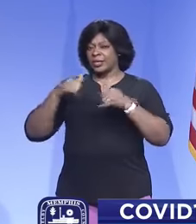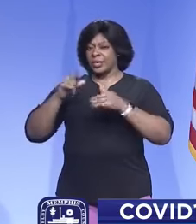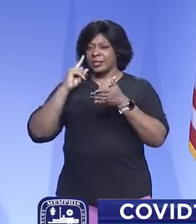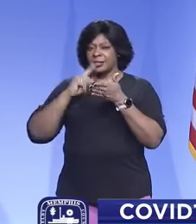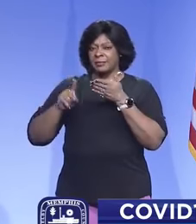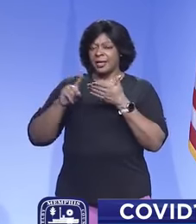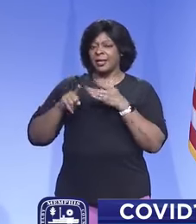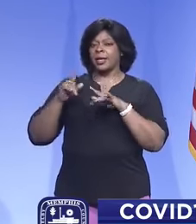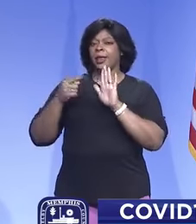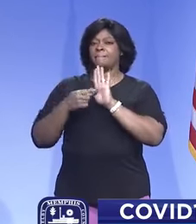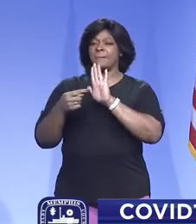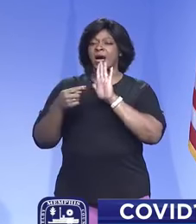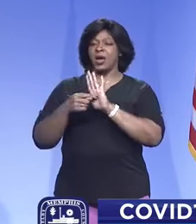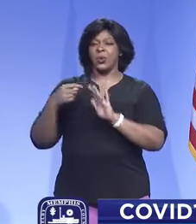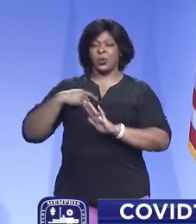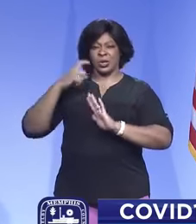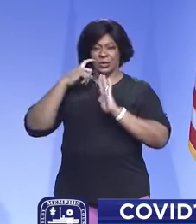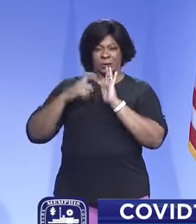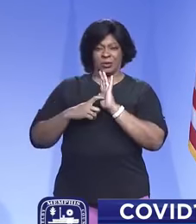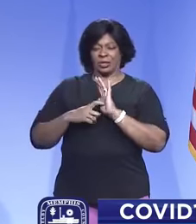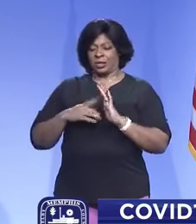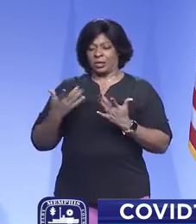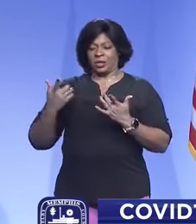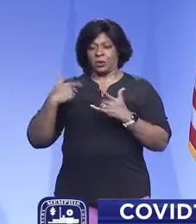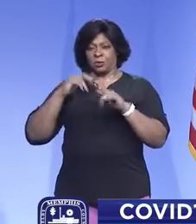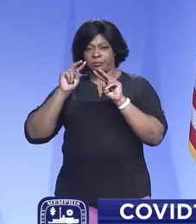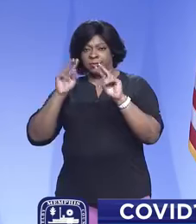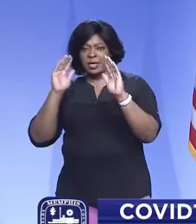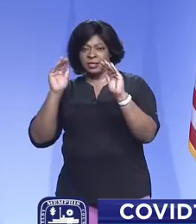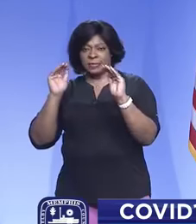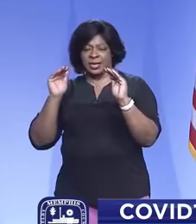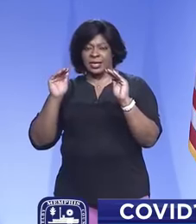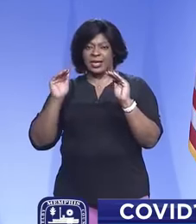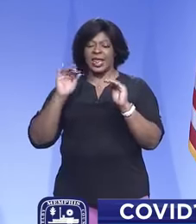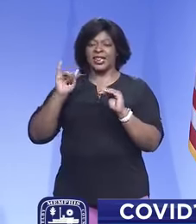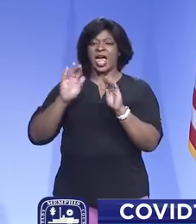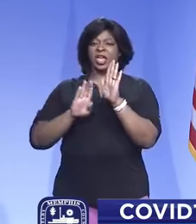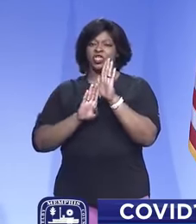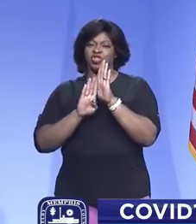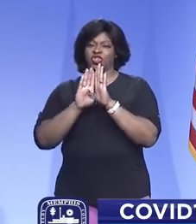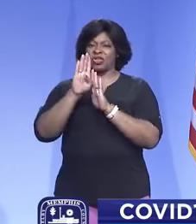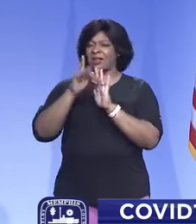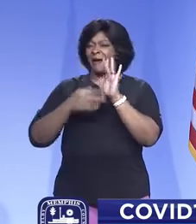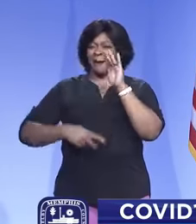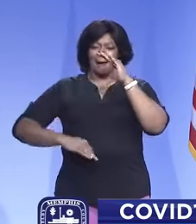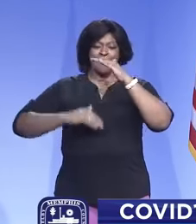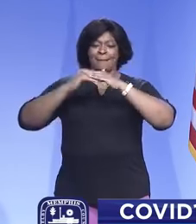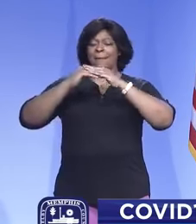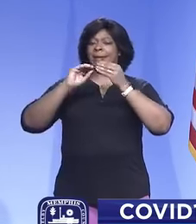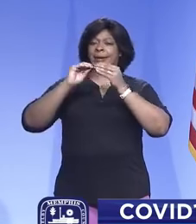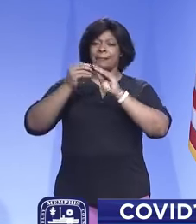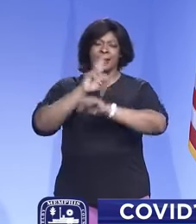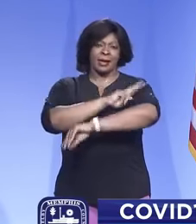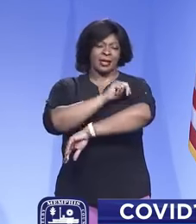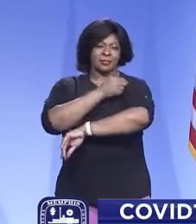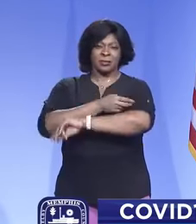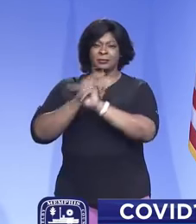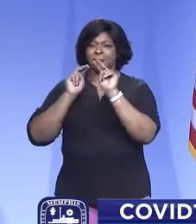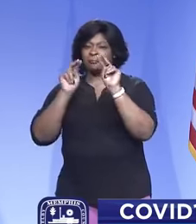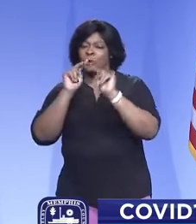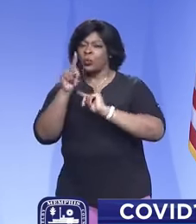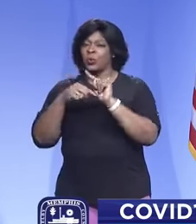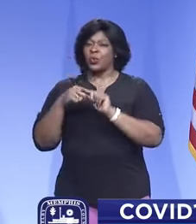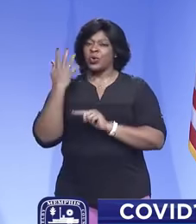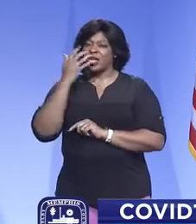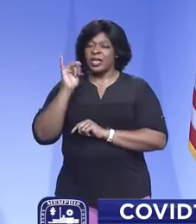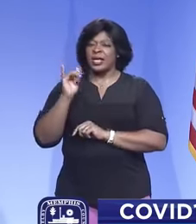based on the modeling that we're seeing, when are we expecting that surge, the highest number in the hospitals? And can you talk about the